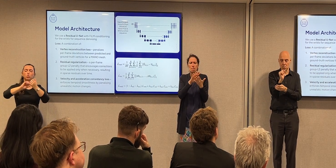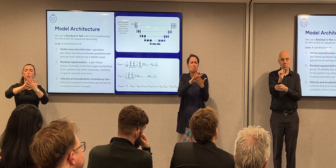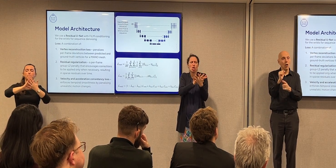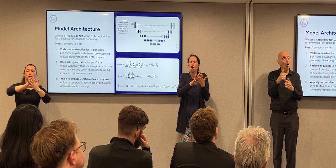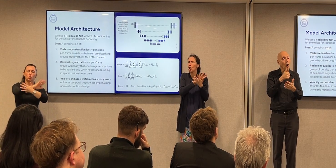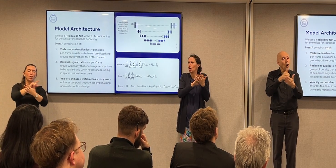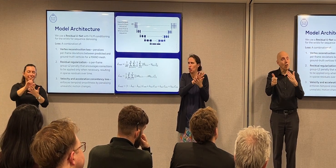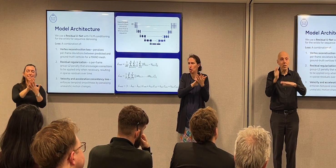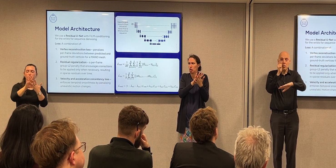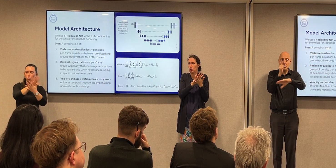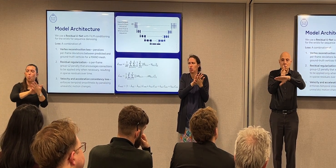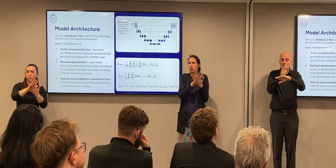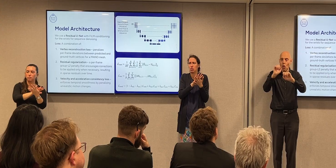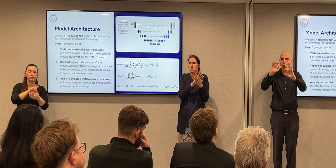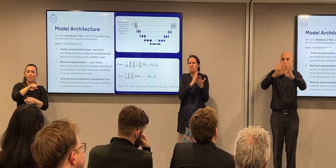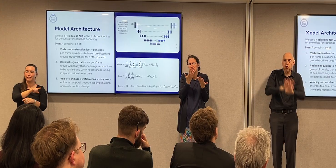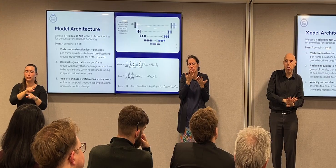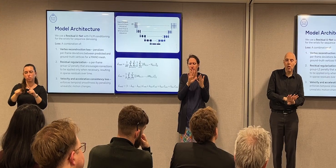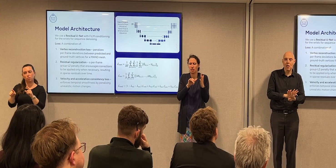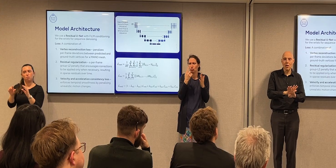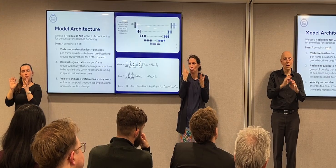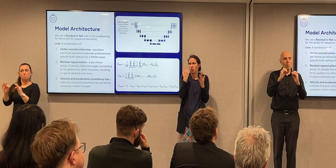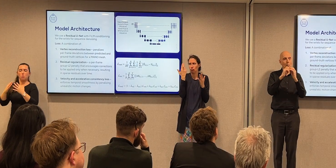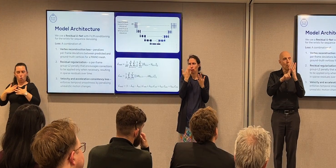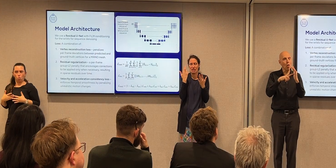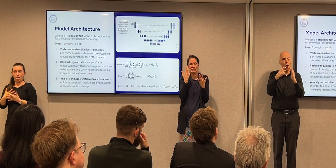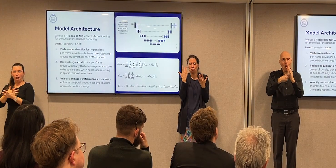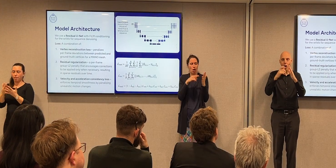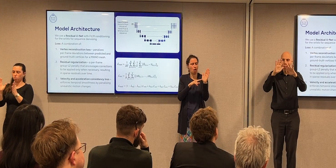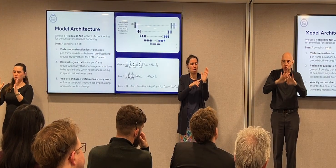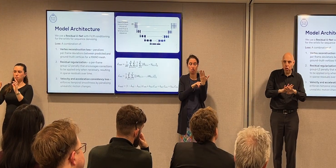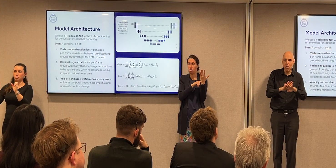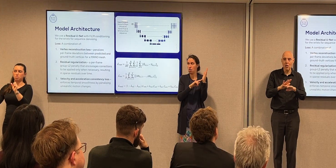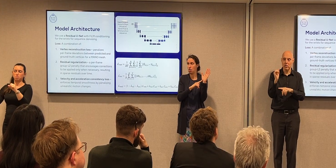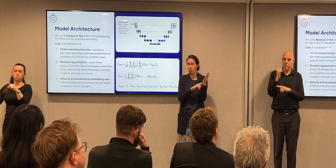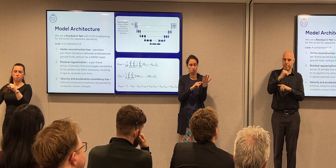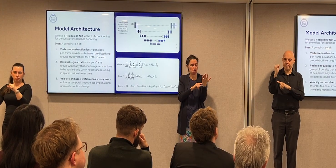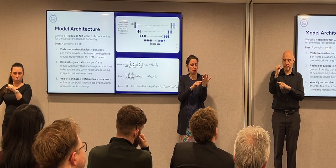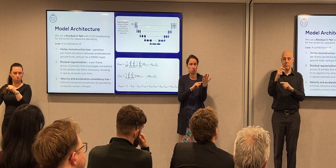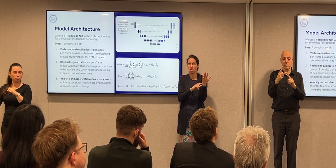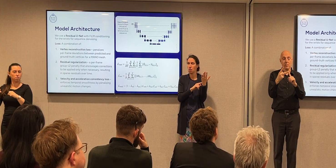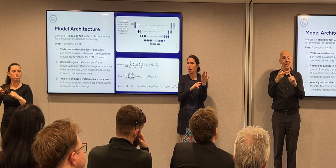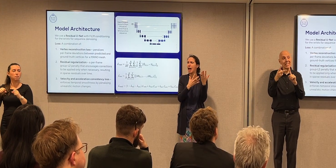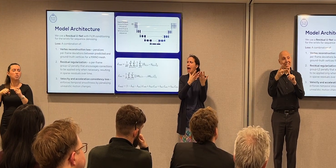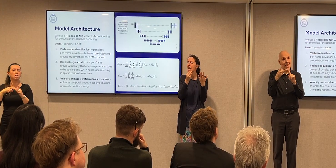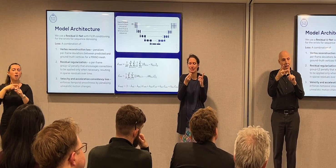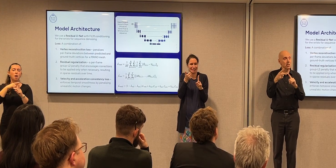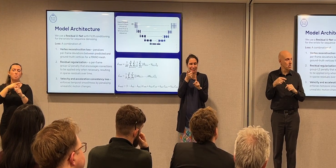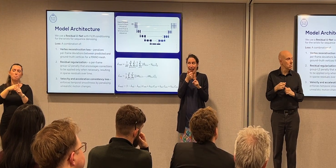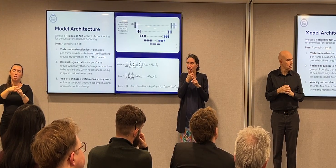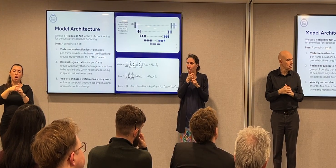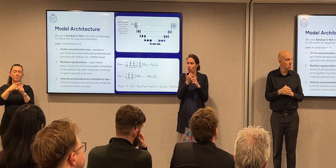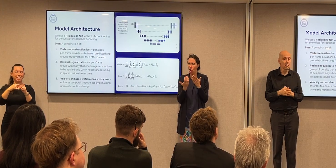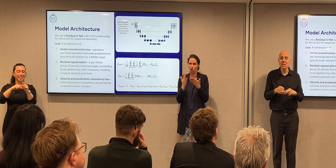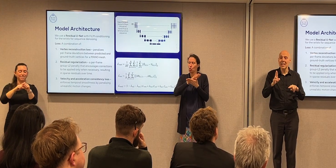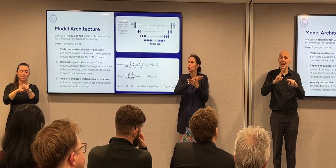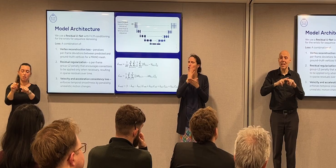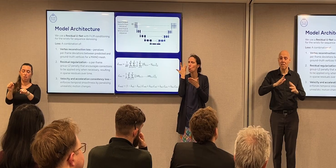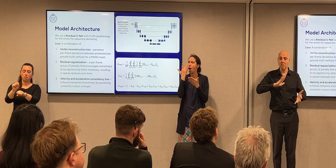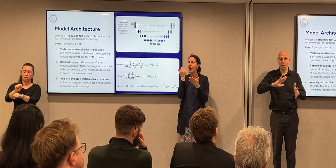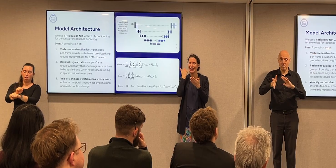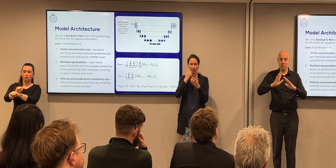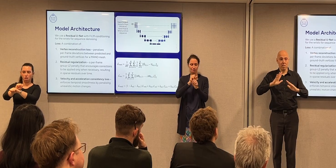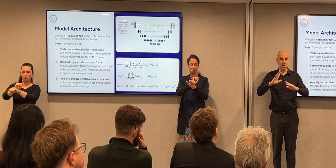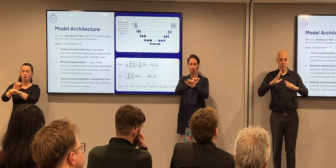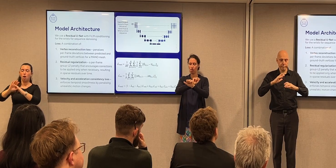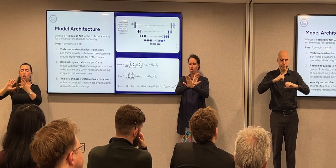is one reason that Hamer fails. And the other is that you get self-occlusion. If one wrist is in front of the other,